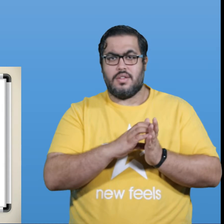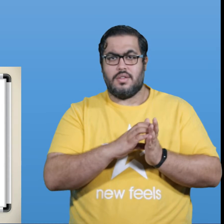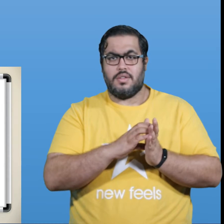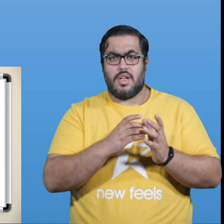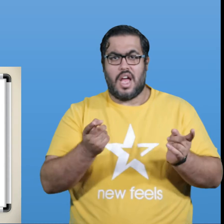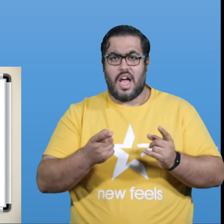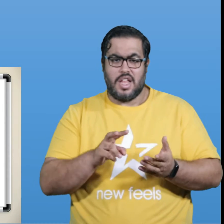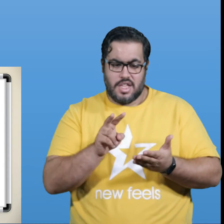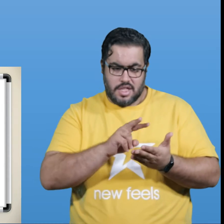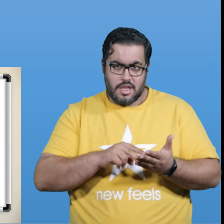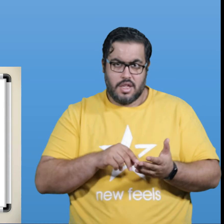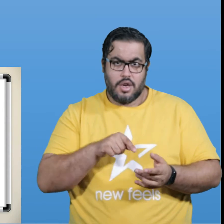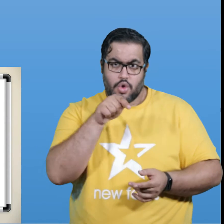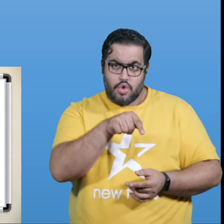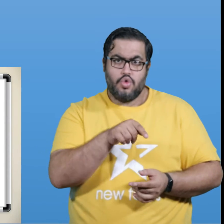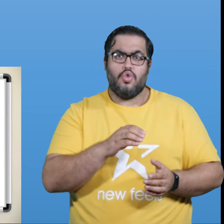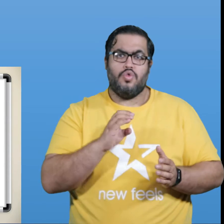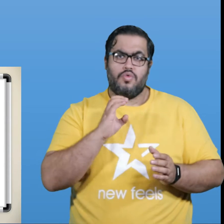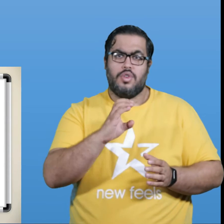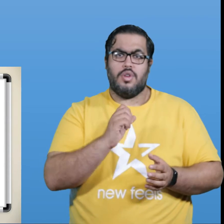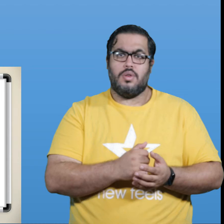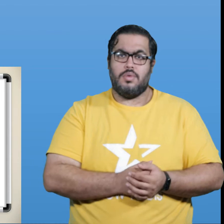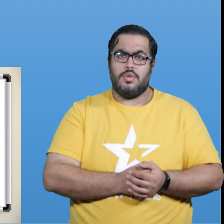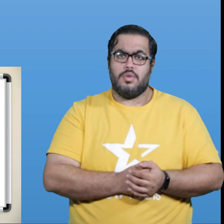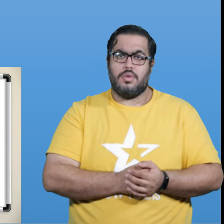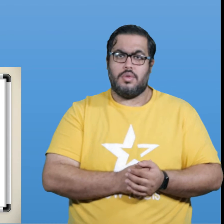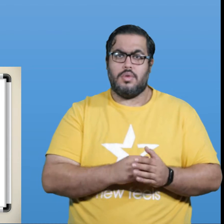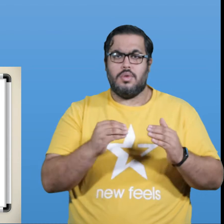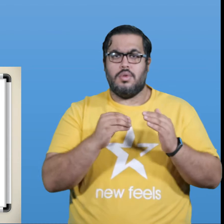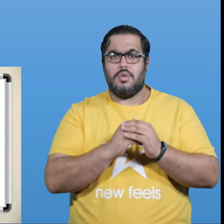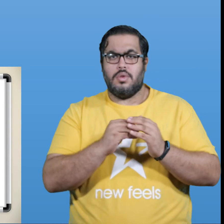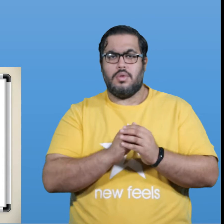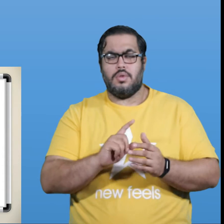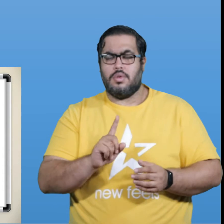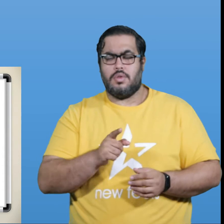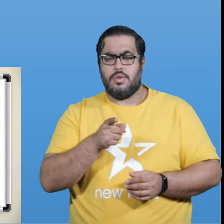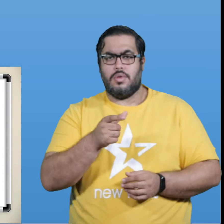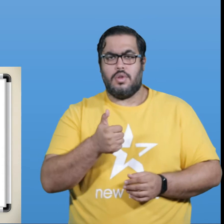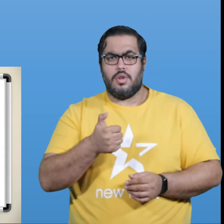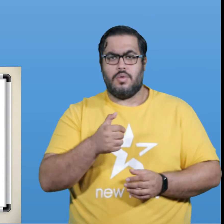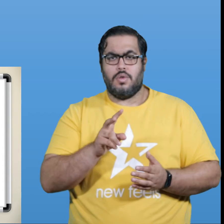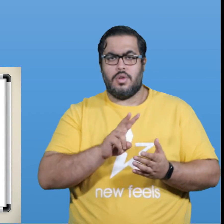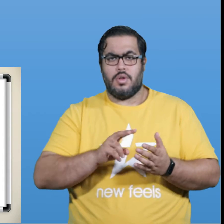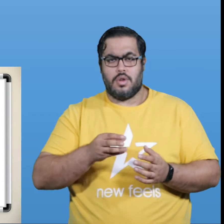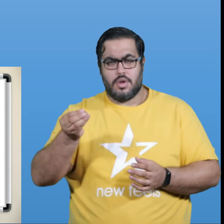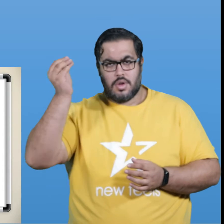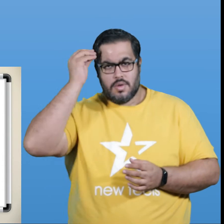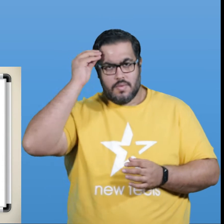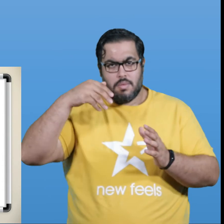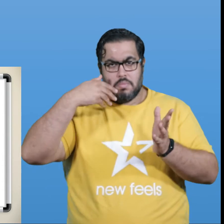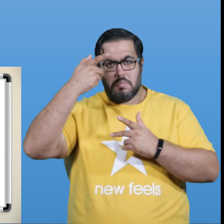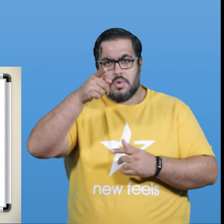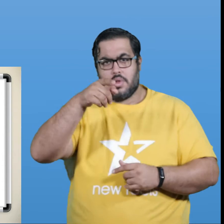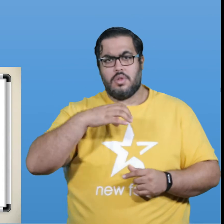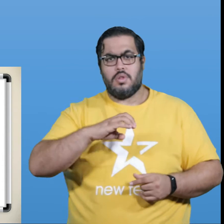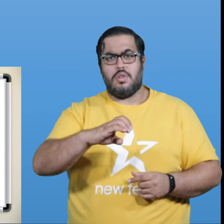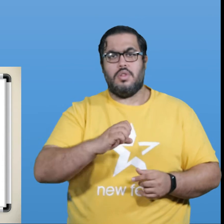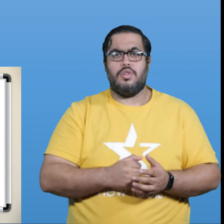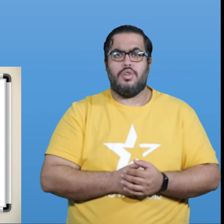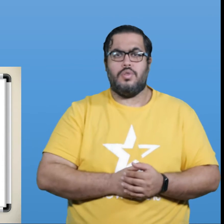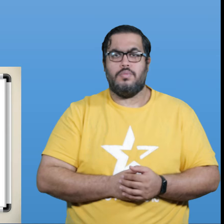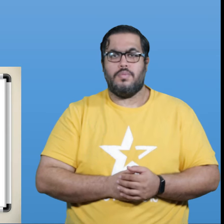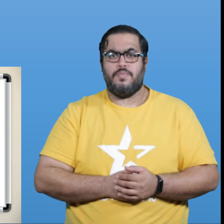go back to the text and see the answers clearly. Implicit questions, it's not clear. They are implied, so you have to read